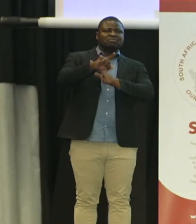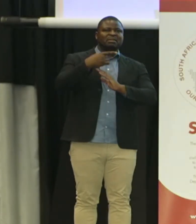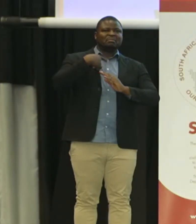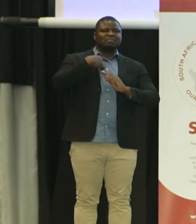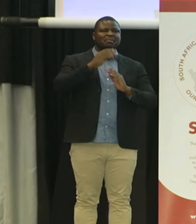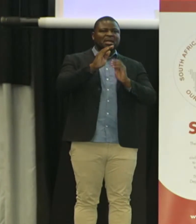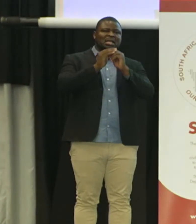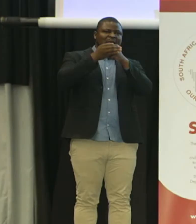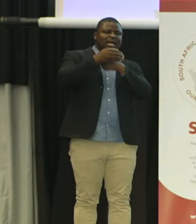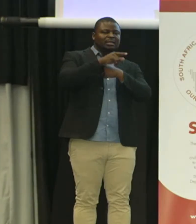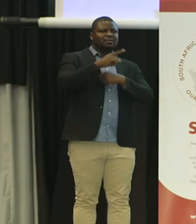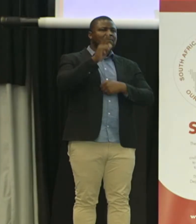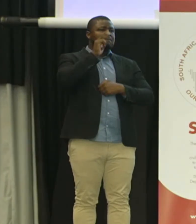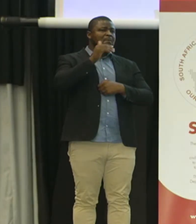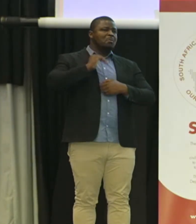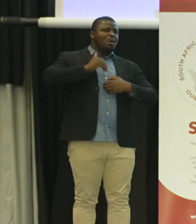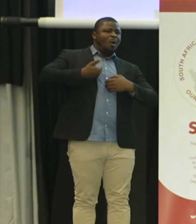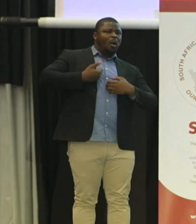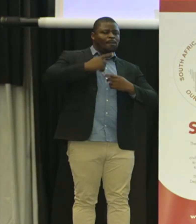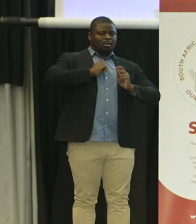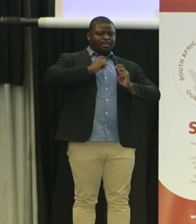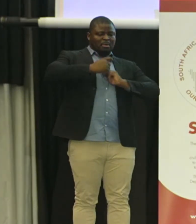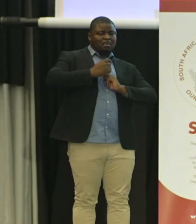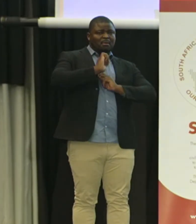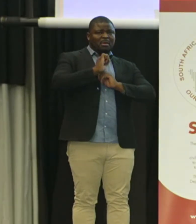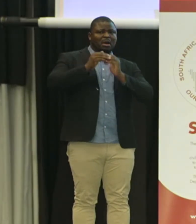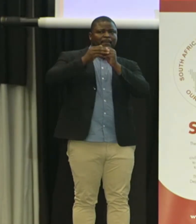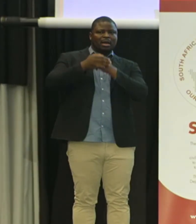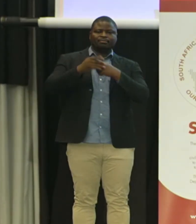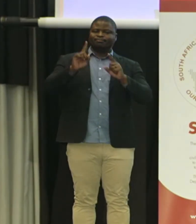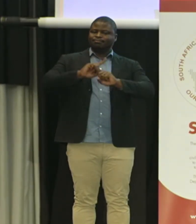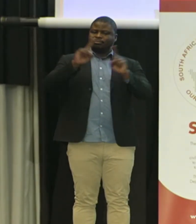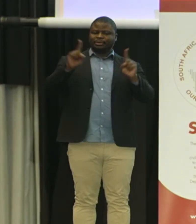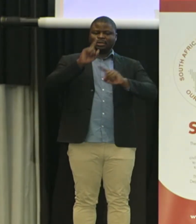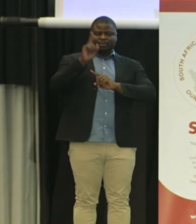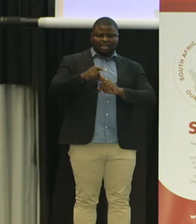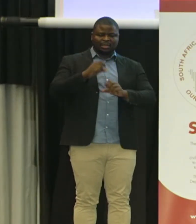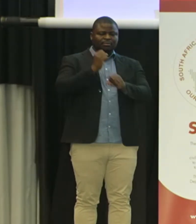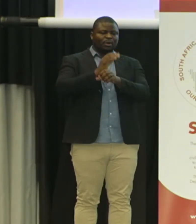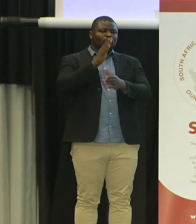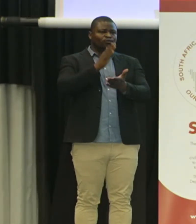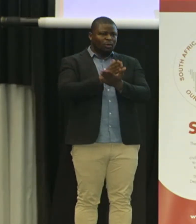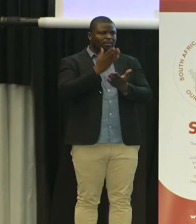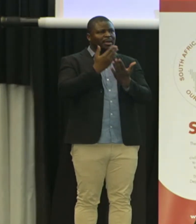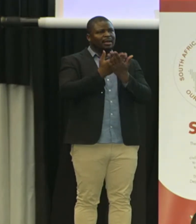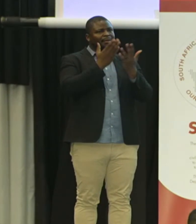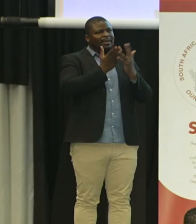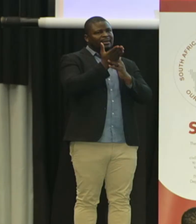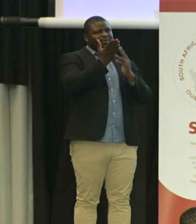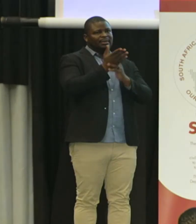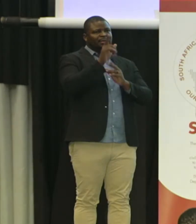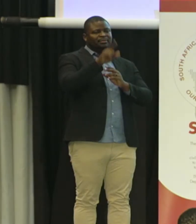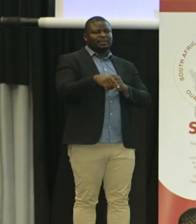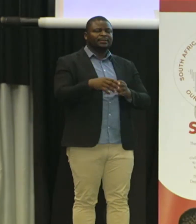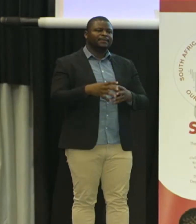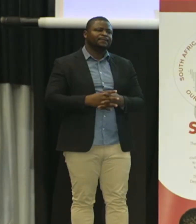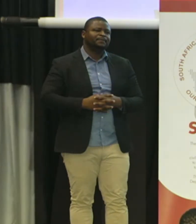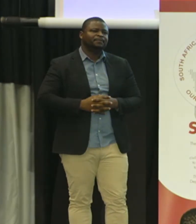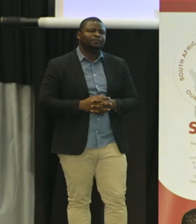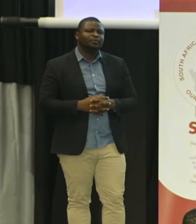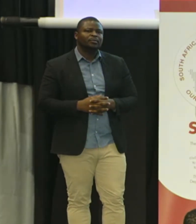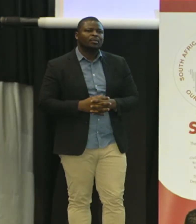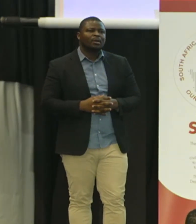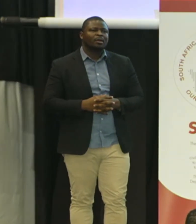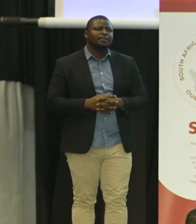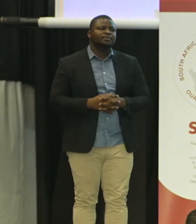that in the primary health facilities, hormonal therapy can be provided.